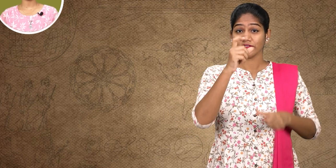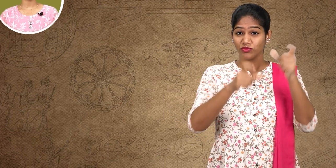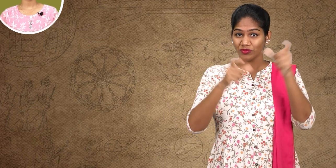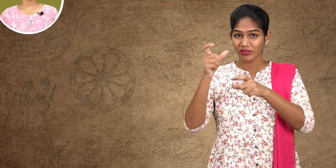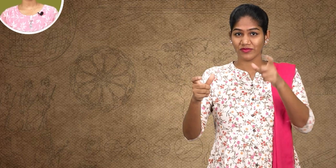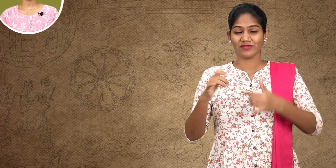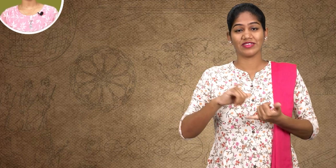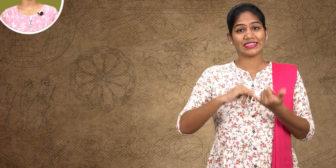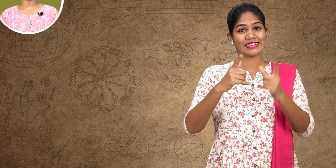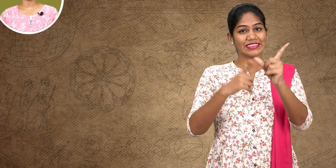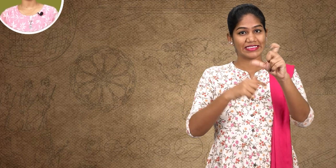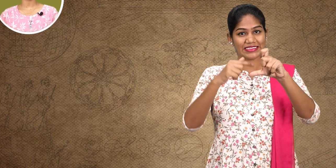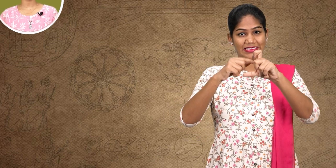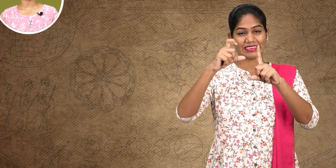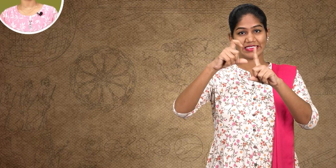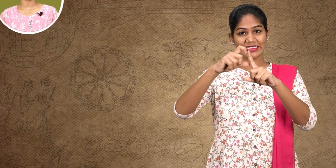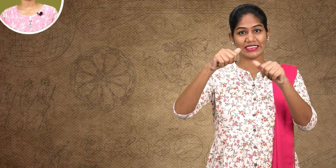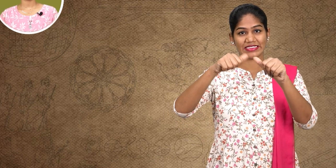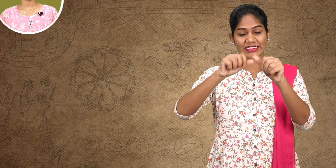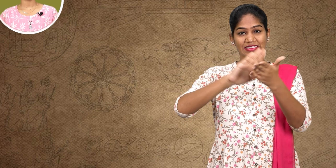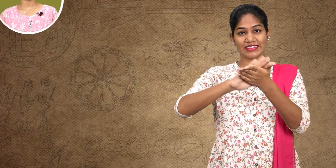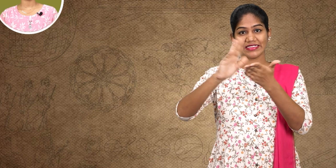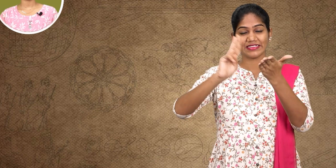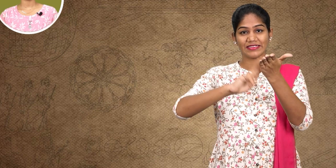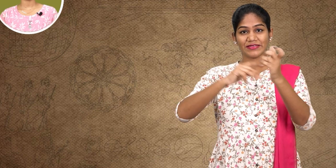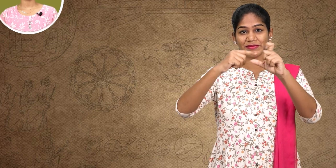was Syed Ahmed Khan.